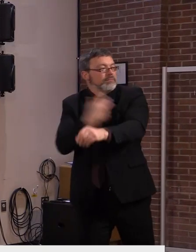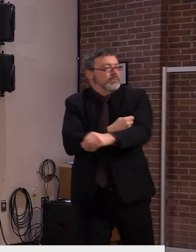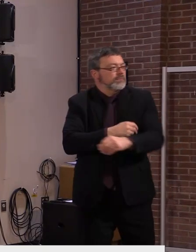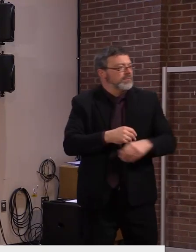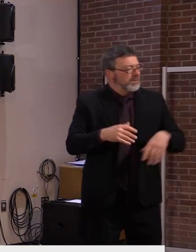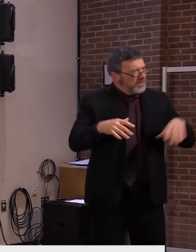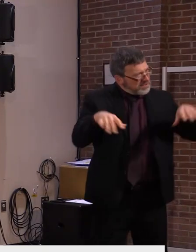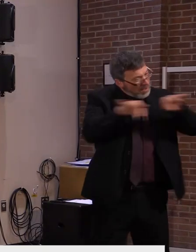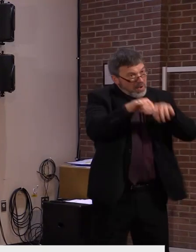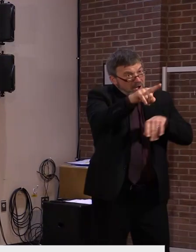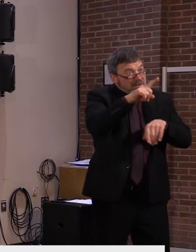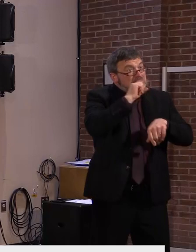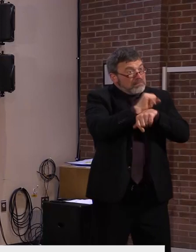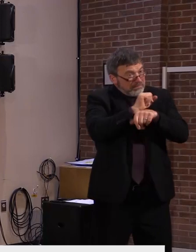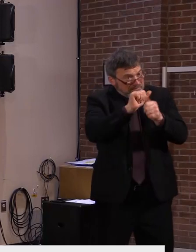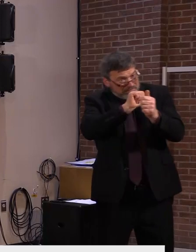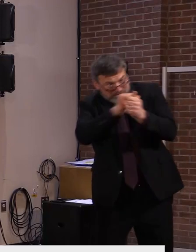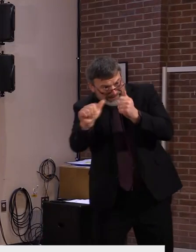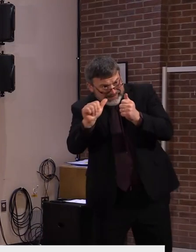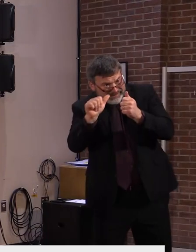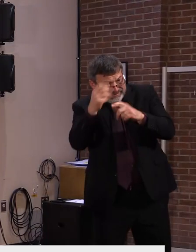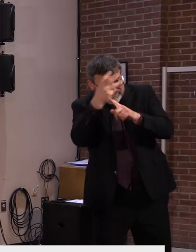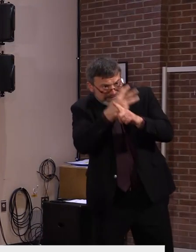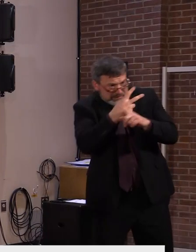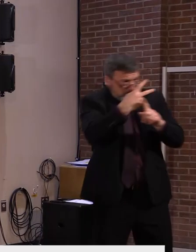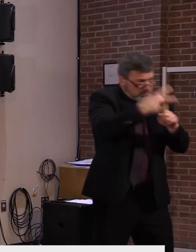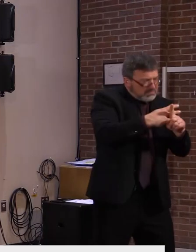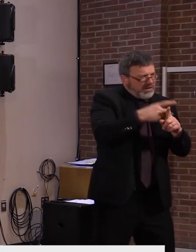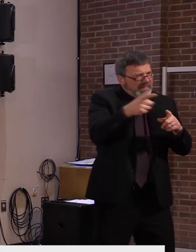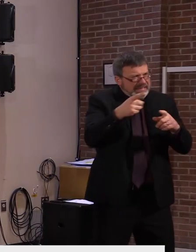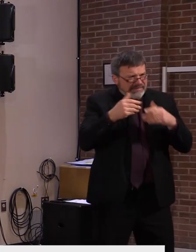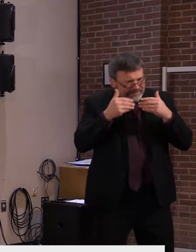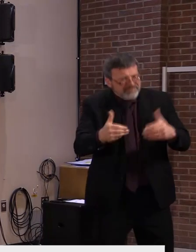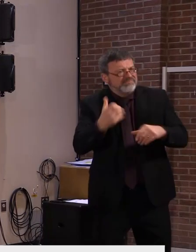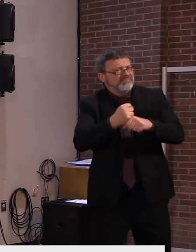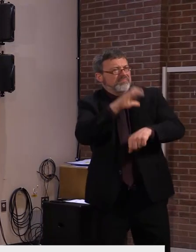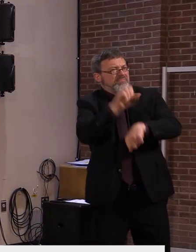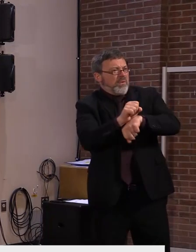855-722-7878 or go online at